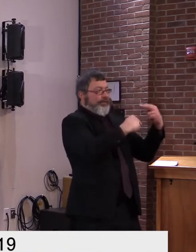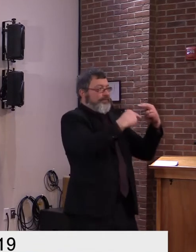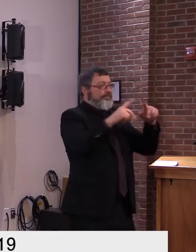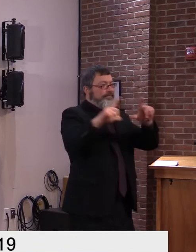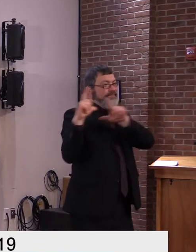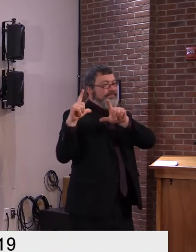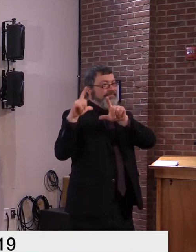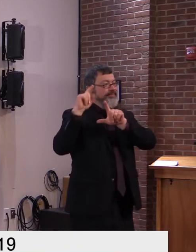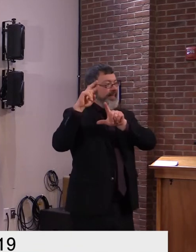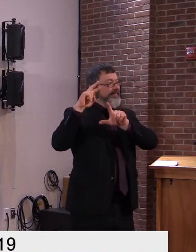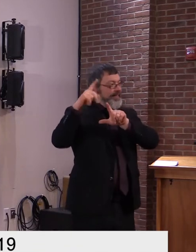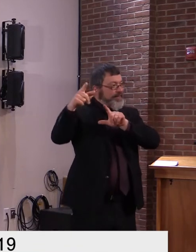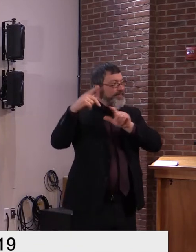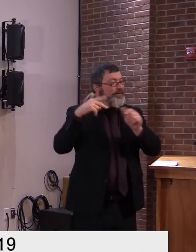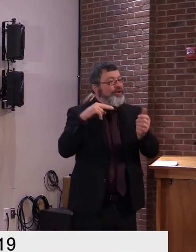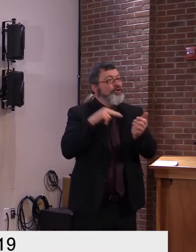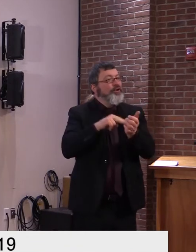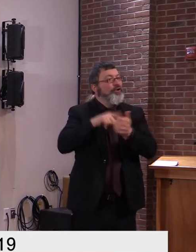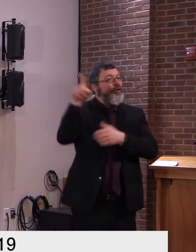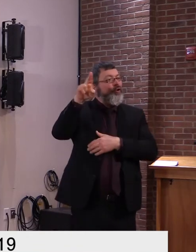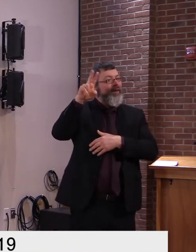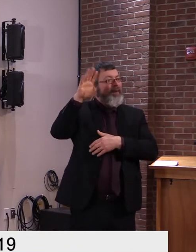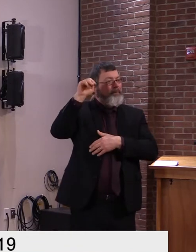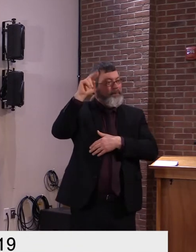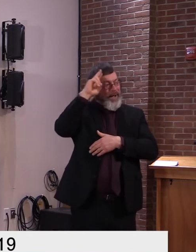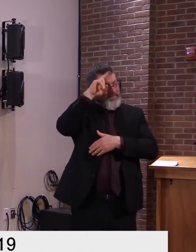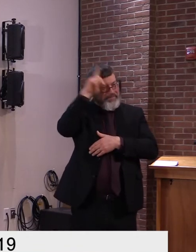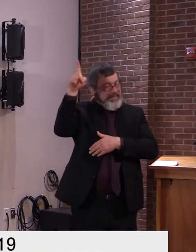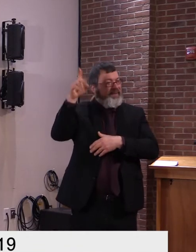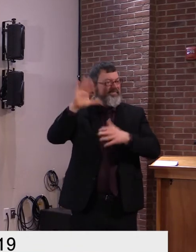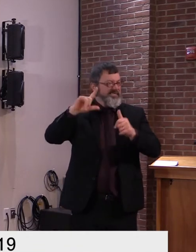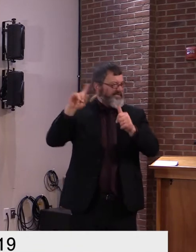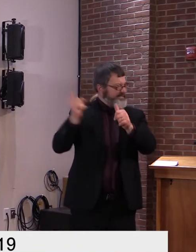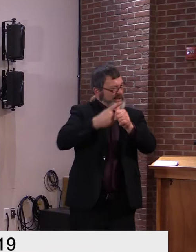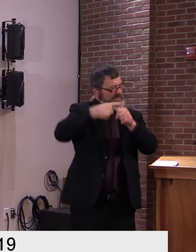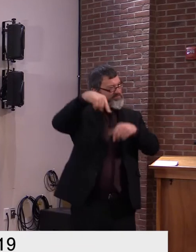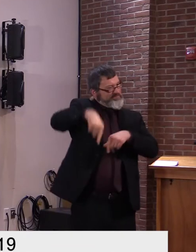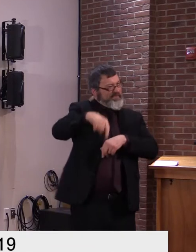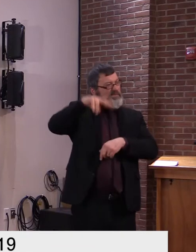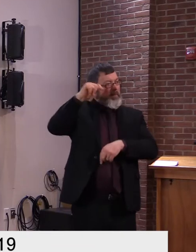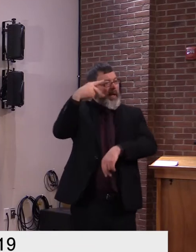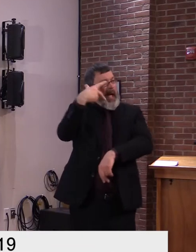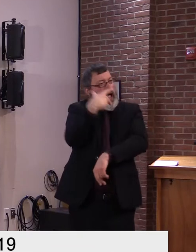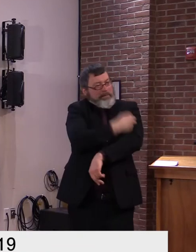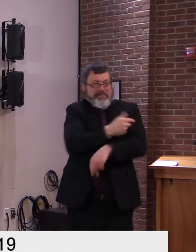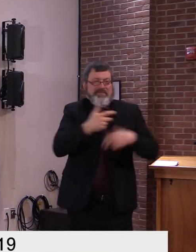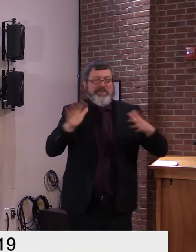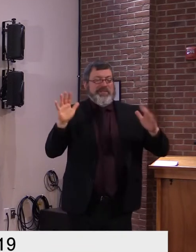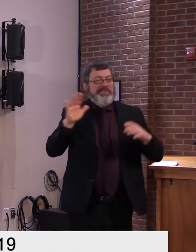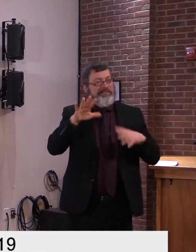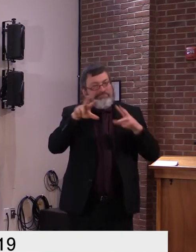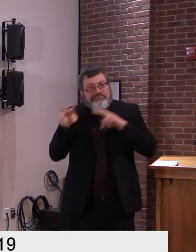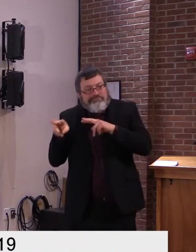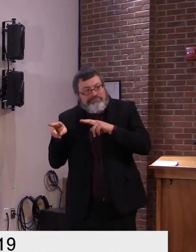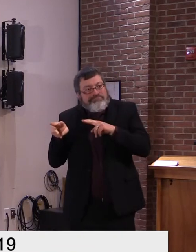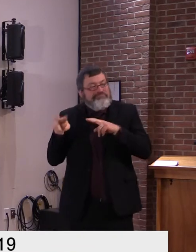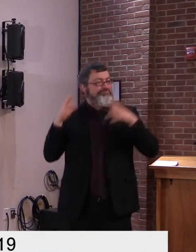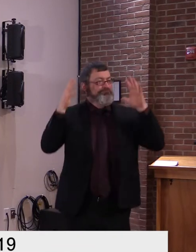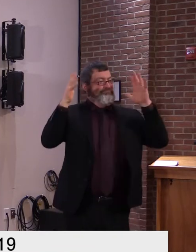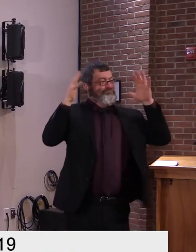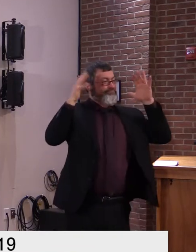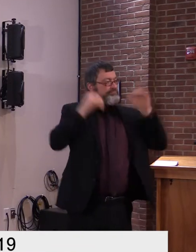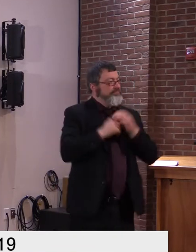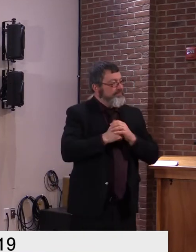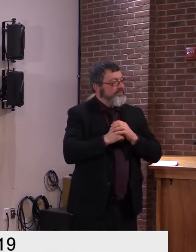the vaccine. That nurse, Cindy Womgant, said, "I'm thankful our amazing team will soon